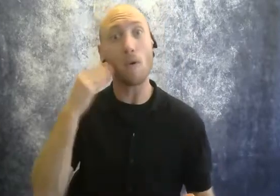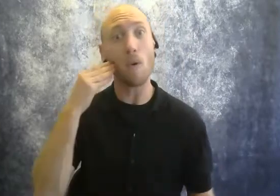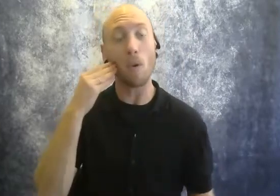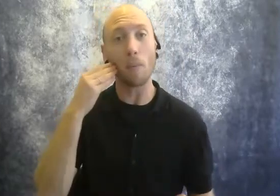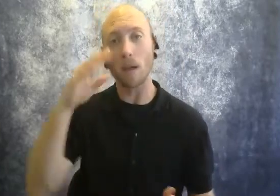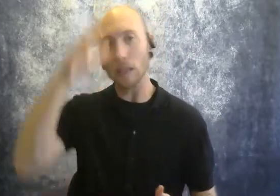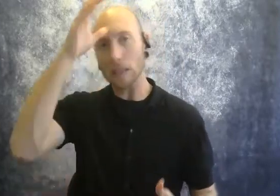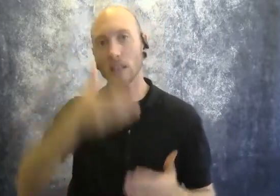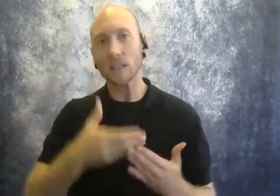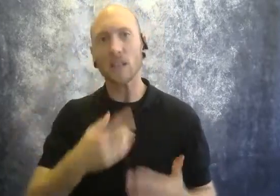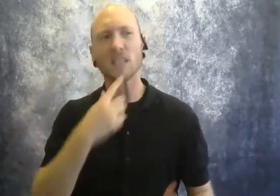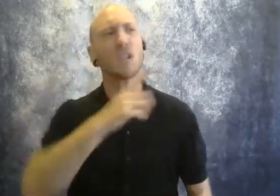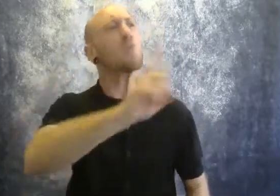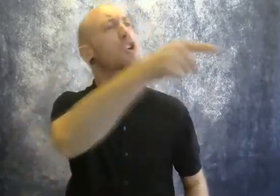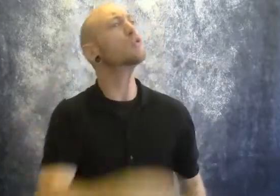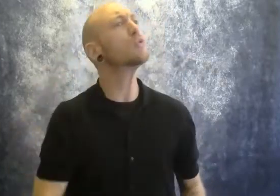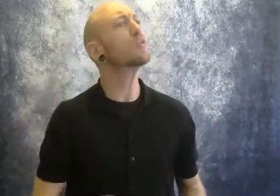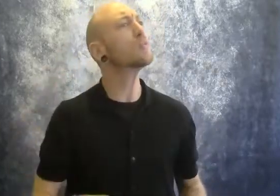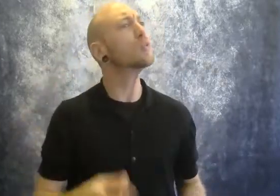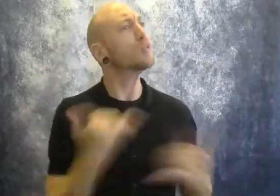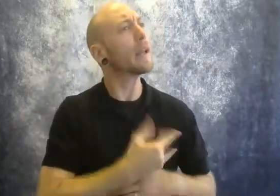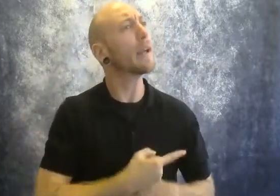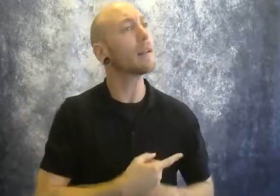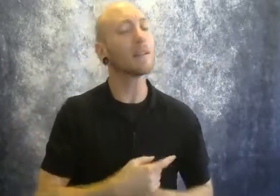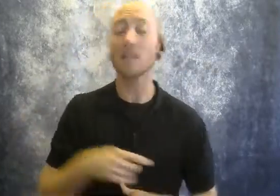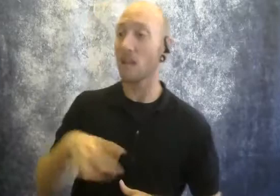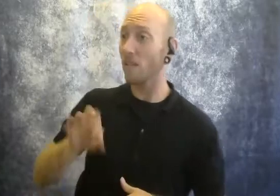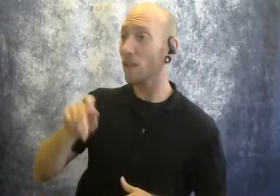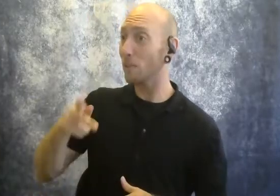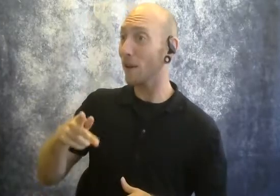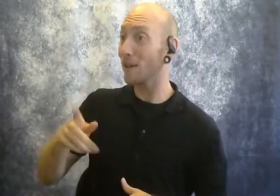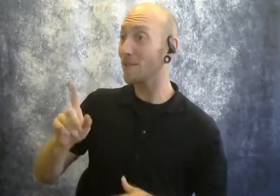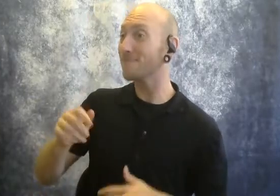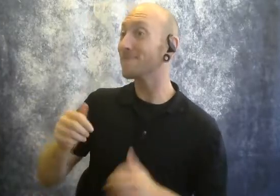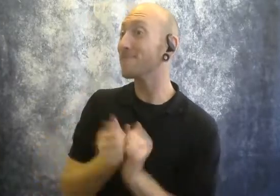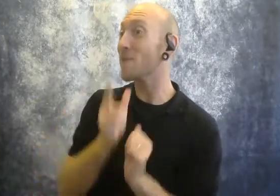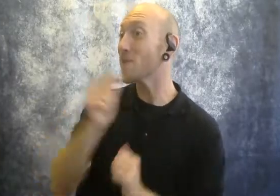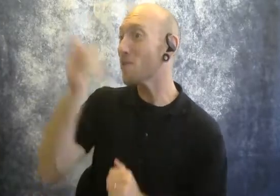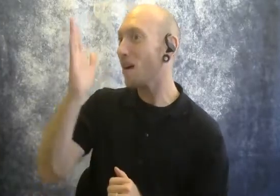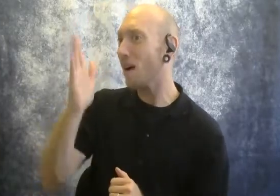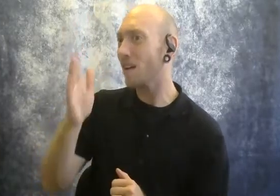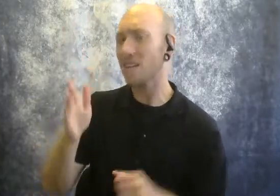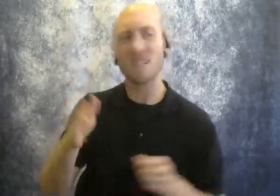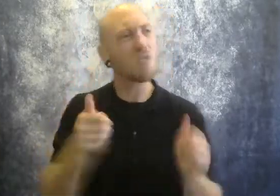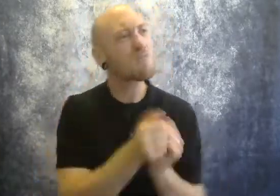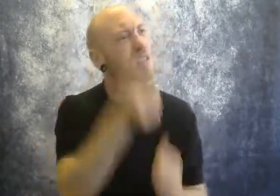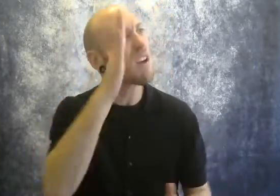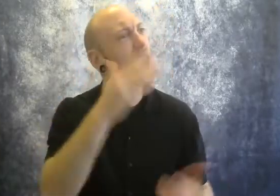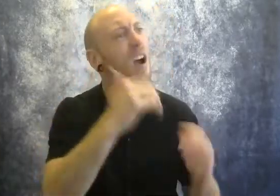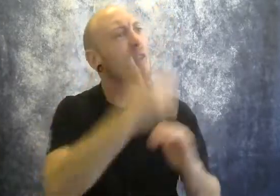When Abe got home, his son, in a scolding voice, asked, where were you? I was in the park with God. What